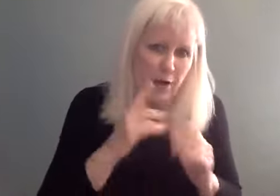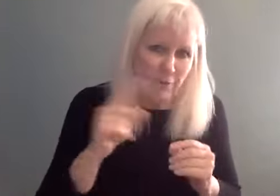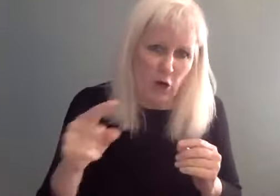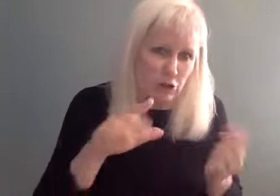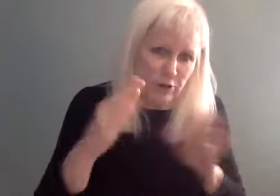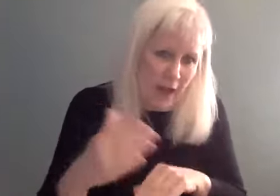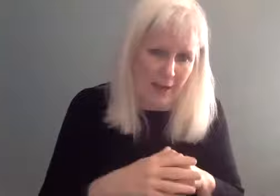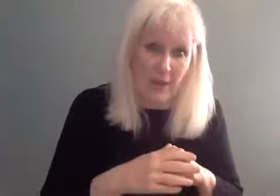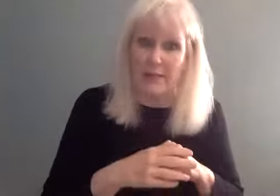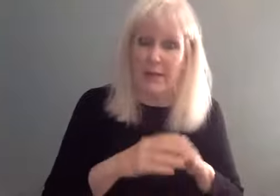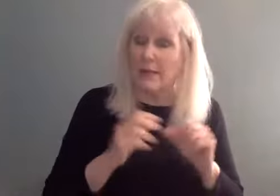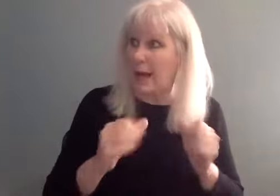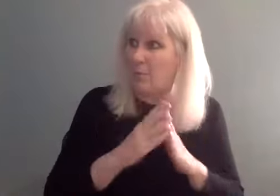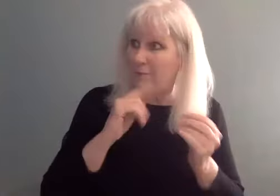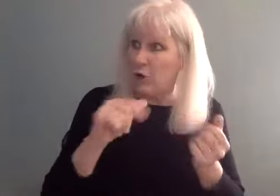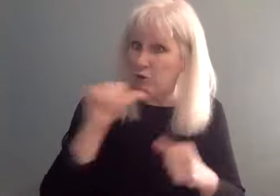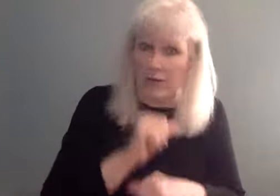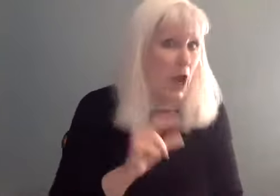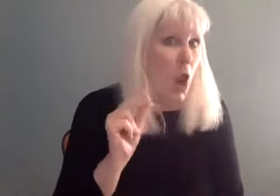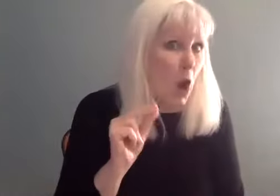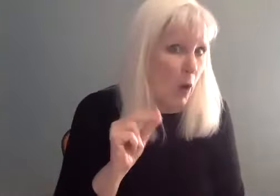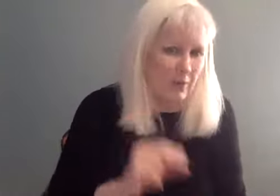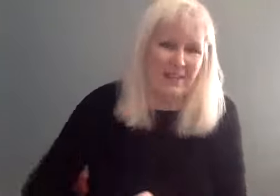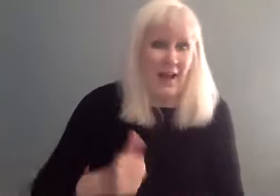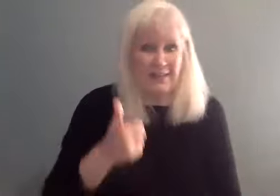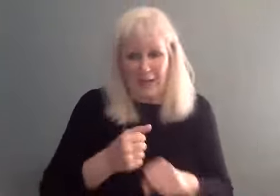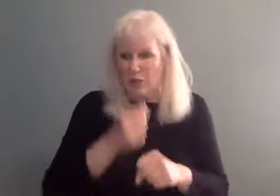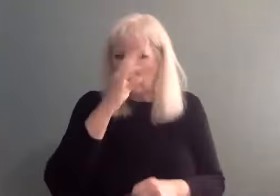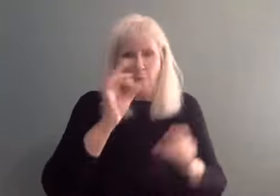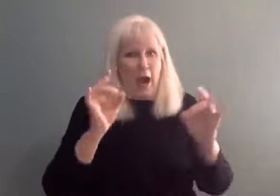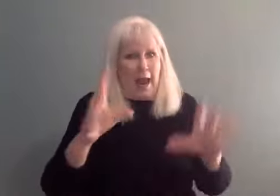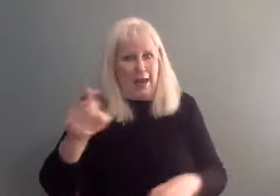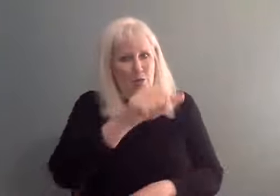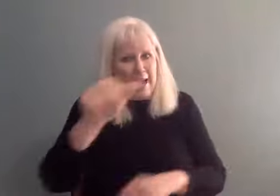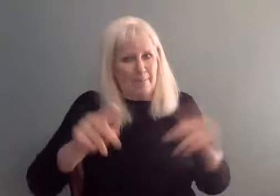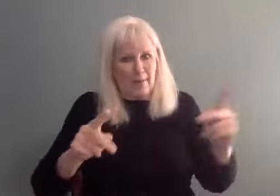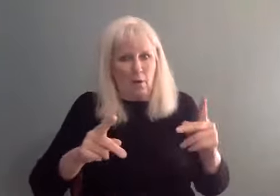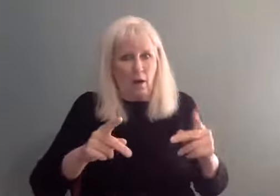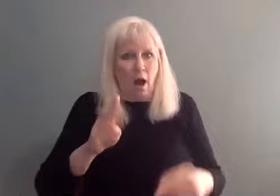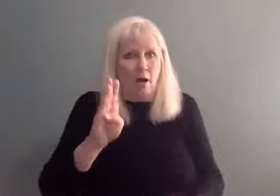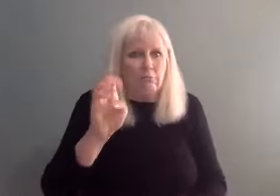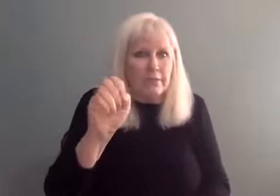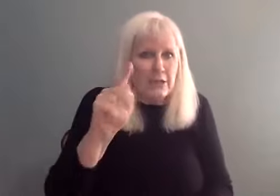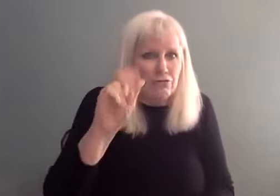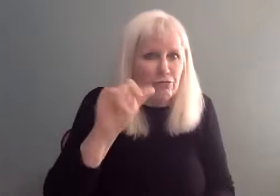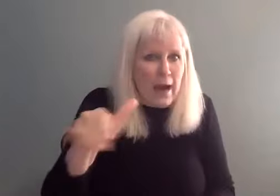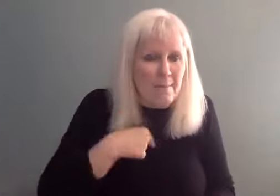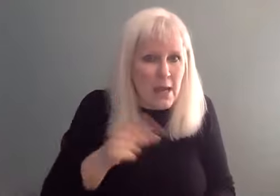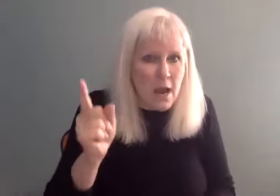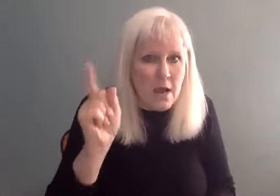I was so broken at 10 years again. And I hated all of you because betrayal is one of my worst character defects. If you betray me, that's the line in the sand.